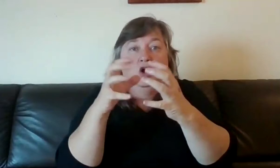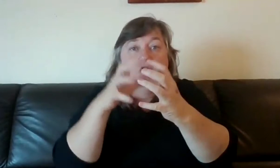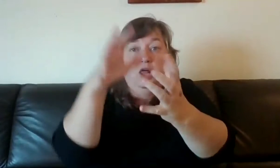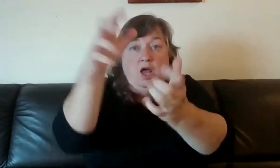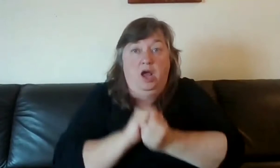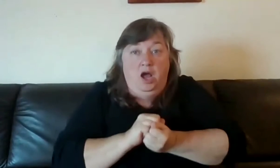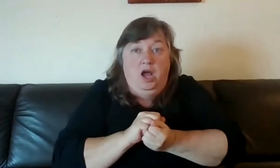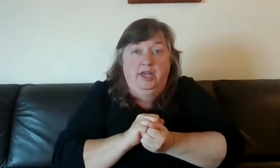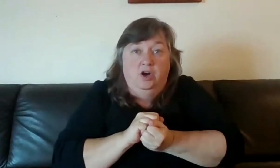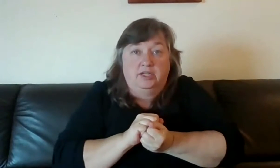Ball, I caught.